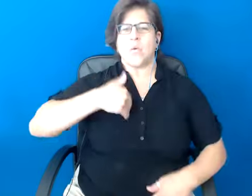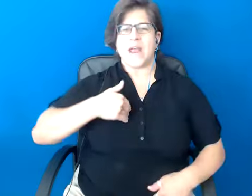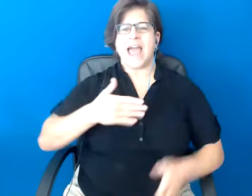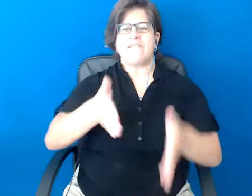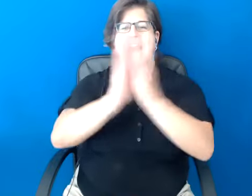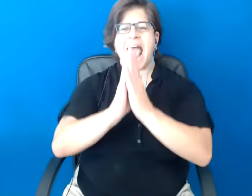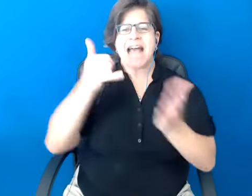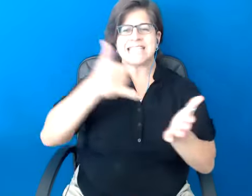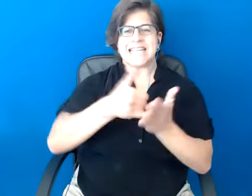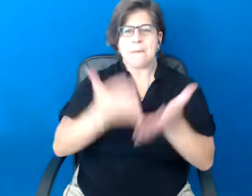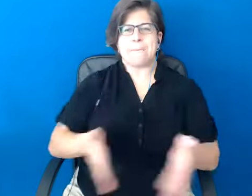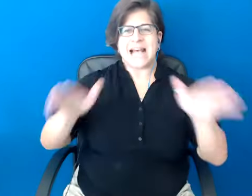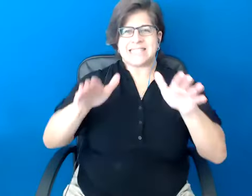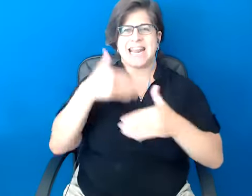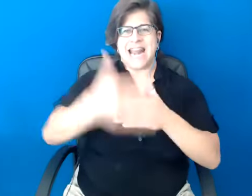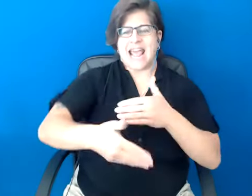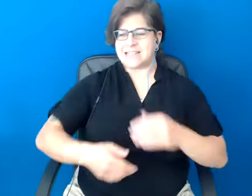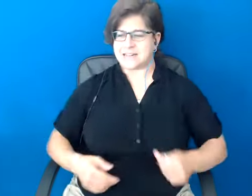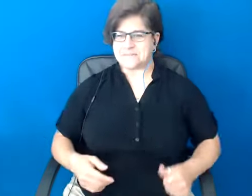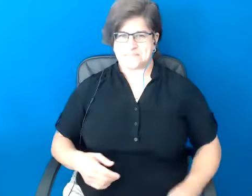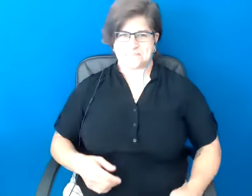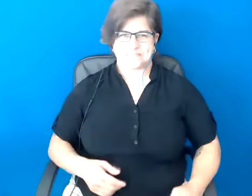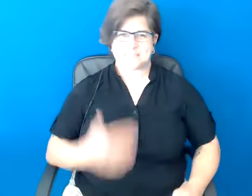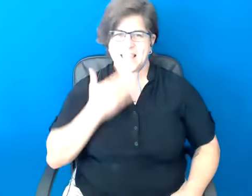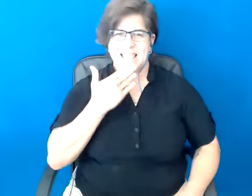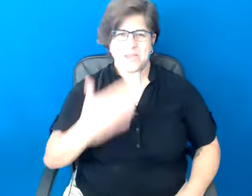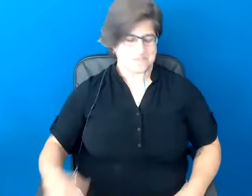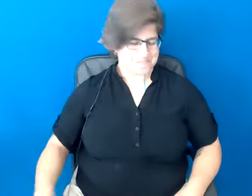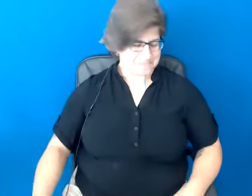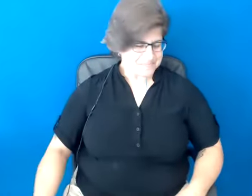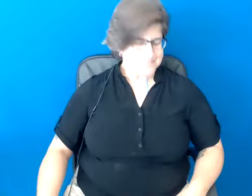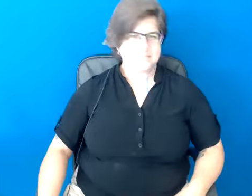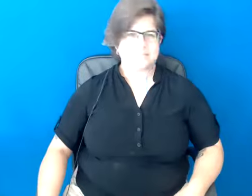said anything you disagree with, there's an Ask It basket next.